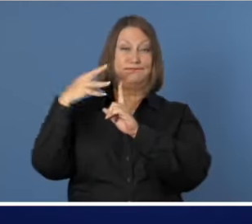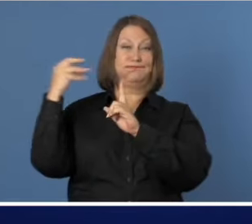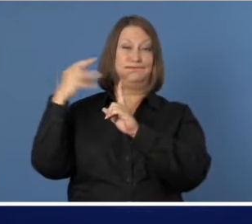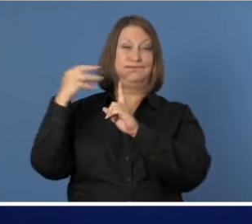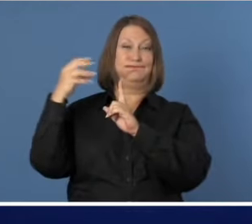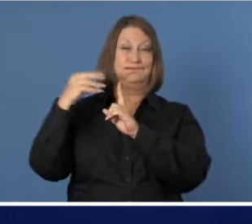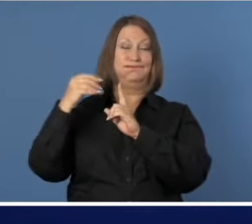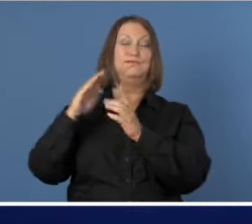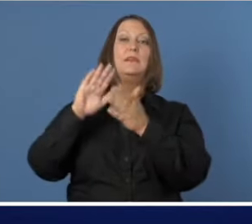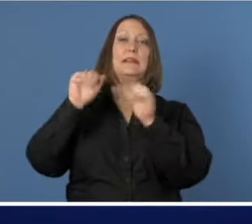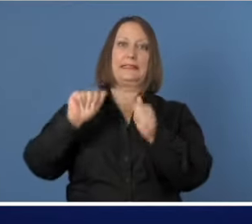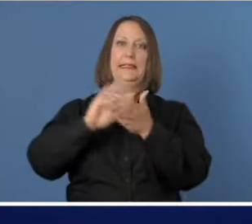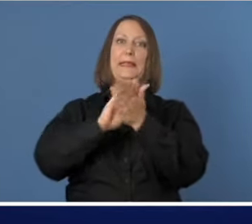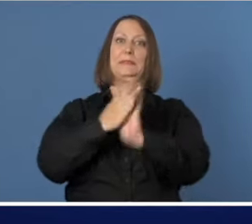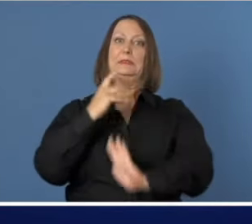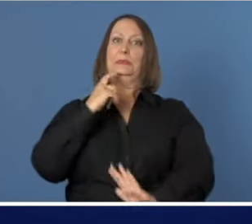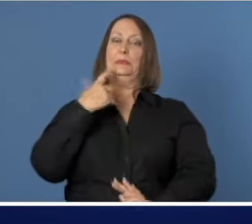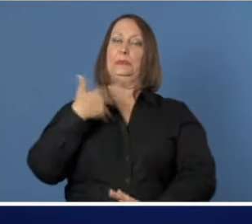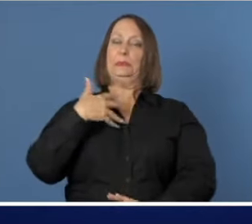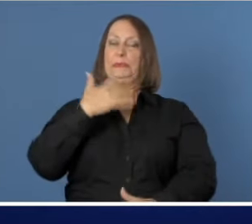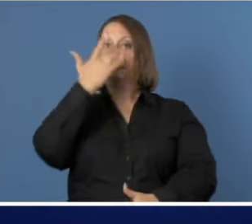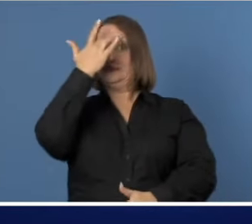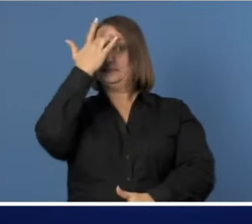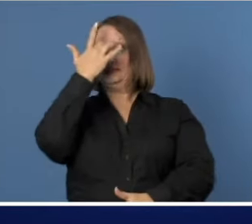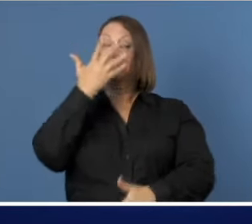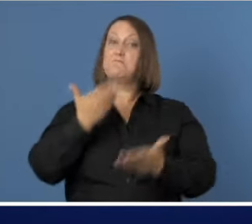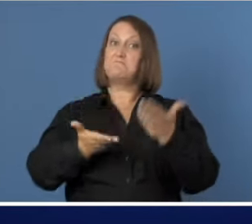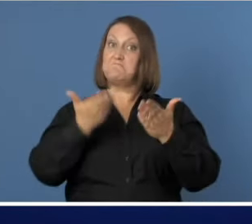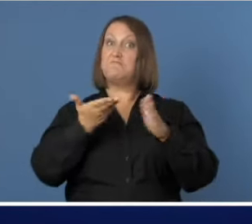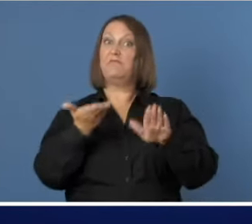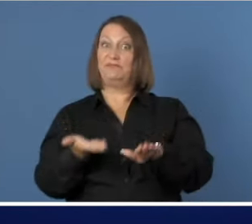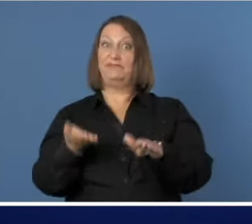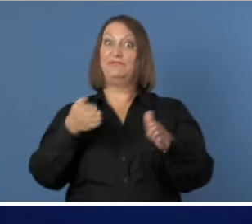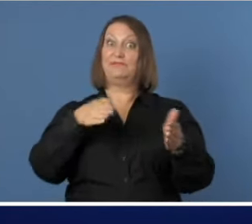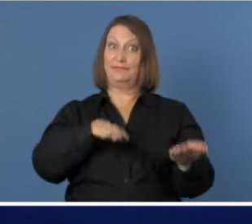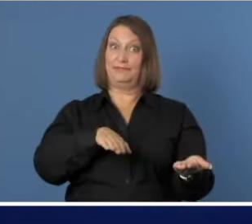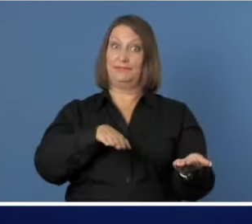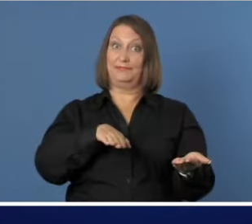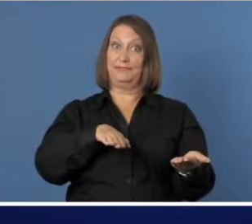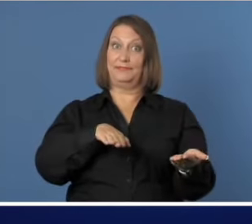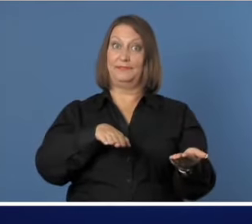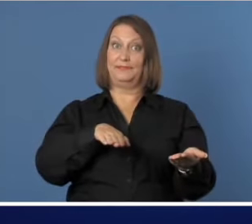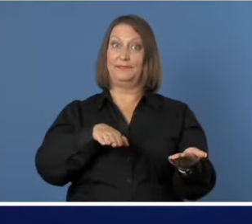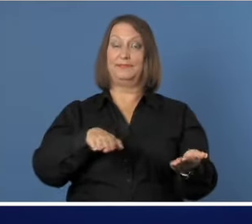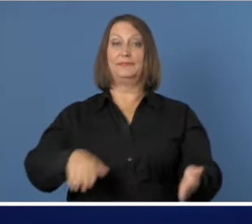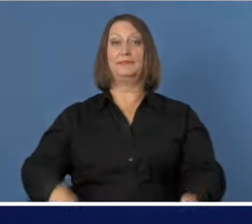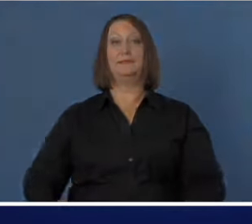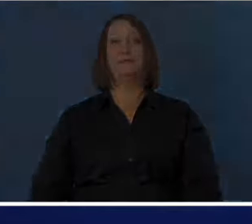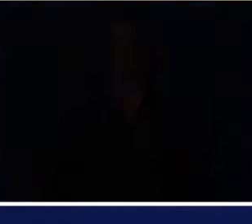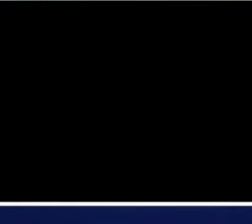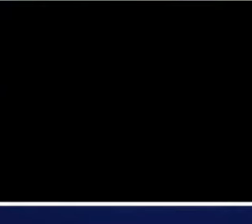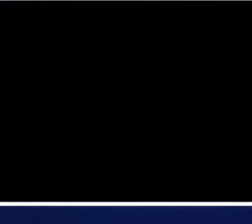A high exposure to radiation can cause serious illness or death.